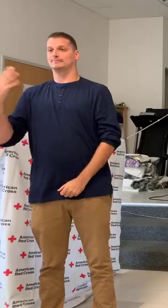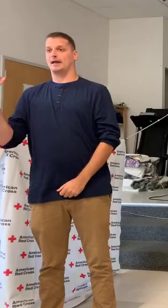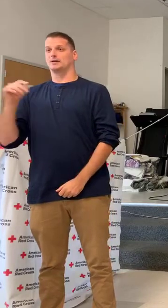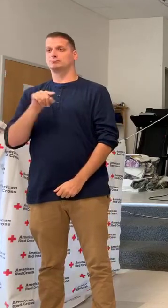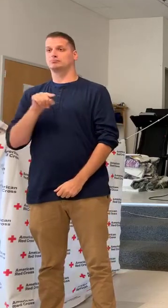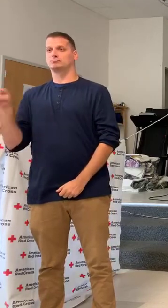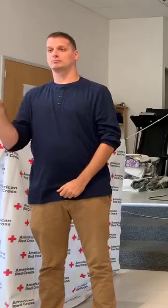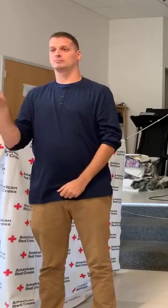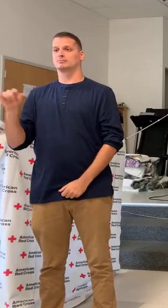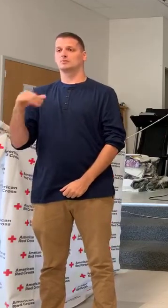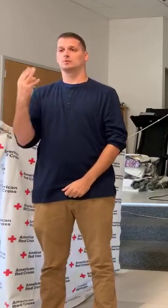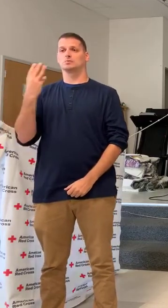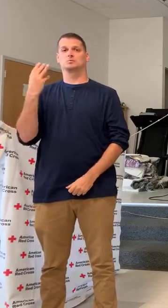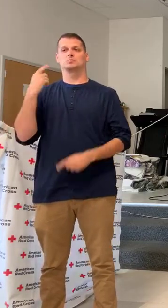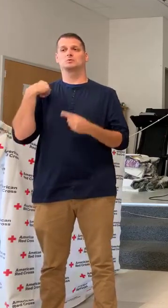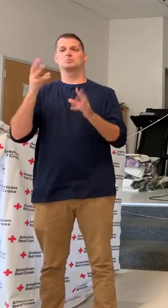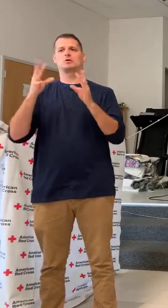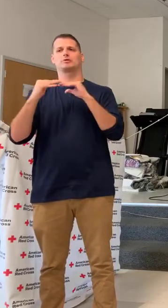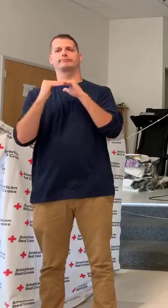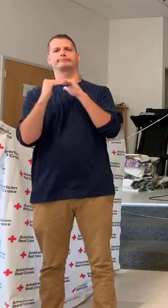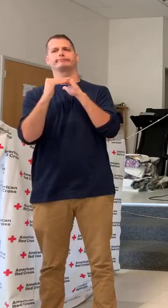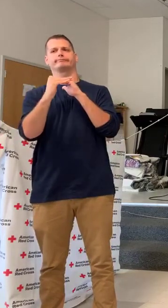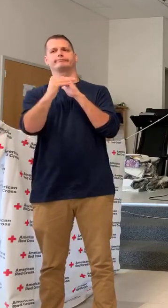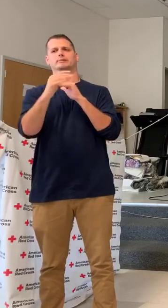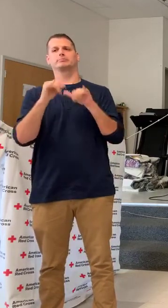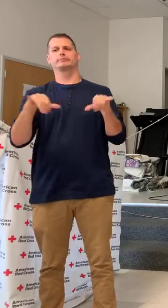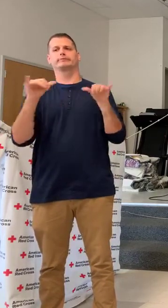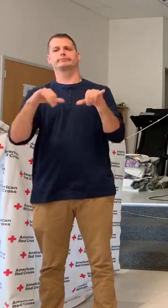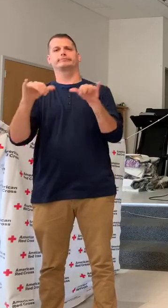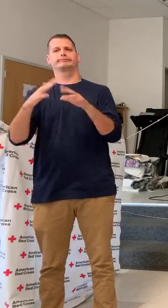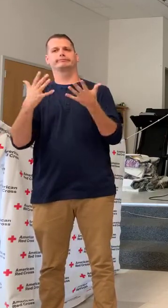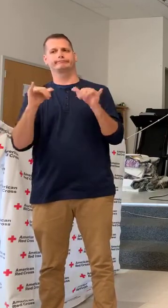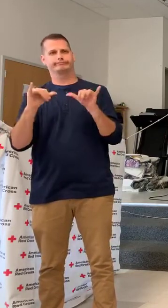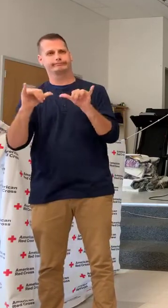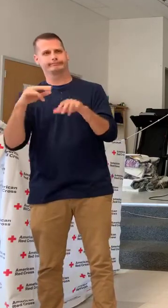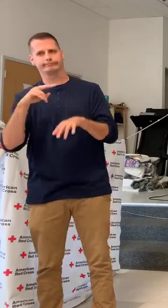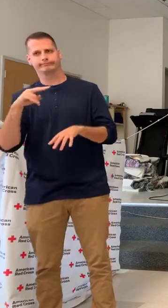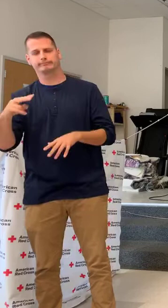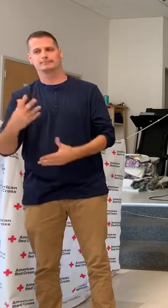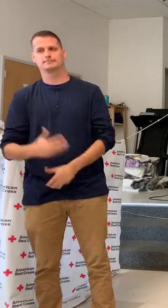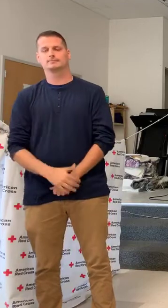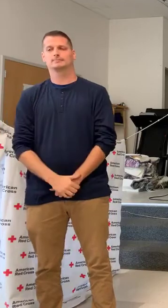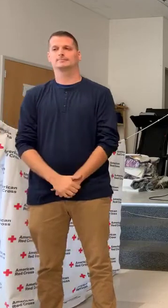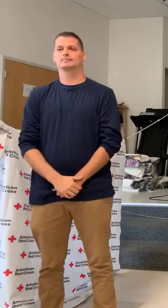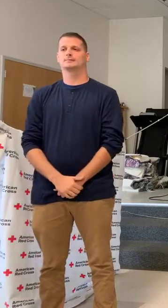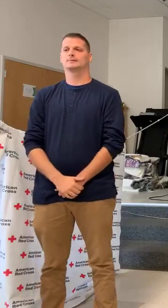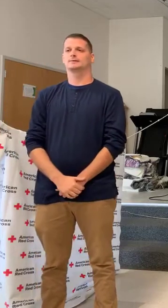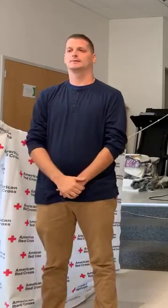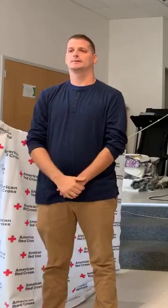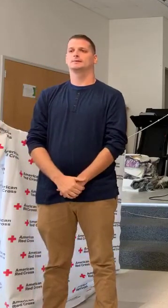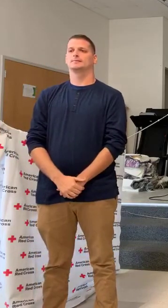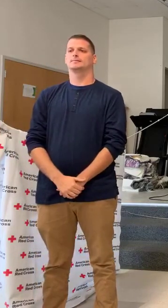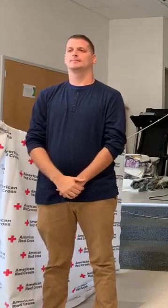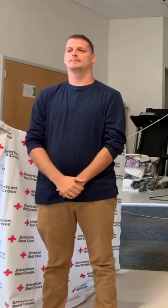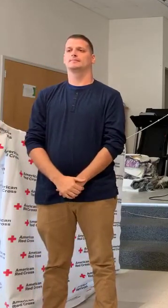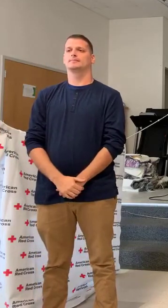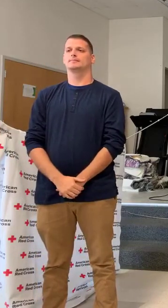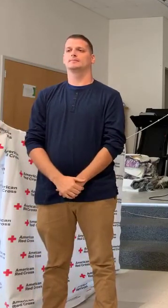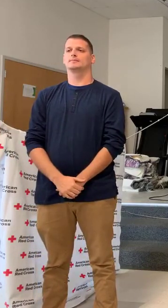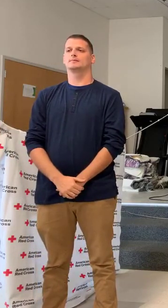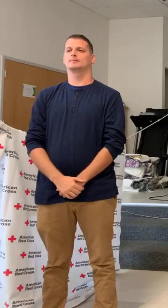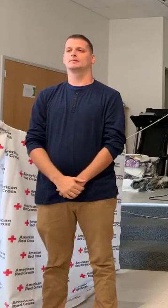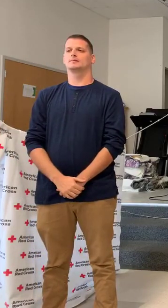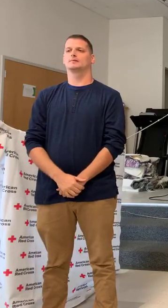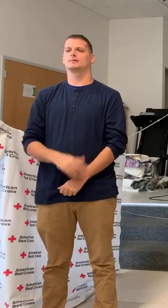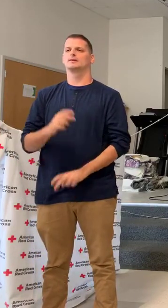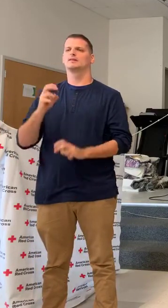as Groundhog Day, but it just continues. Very similar conditions. What we have happening is high pressure just kind of building into the central